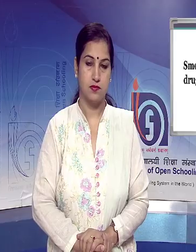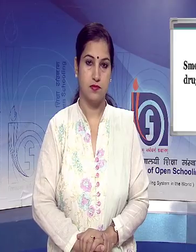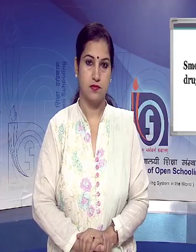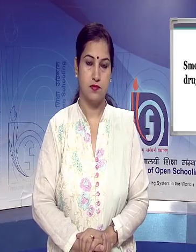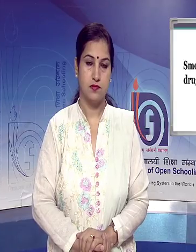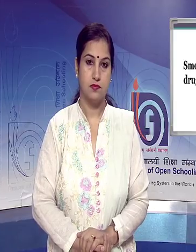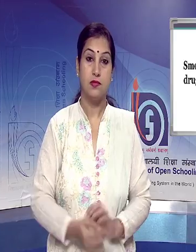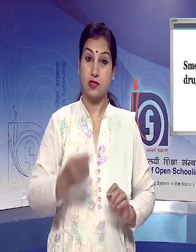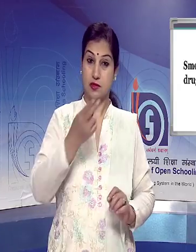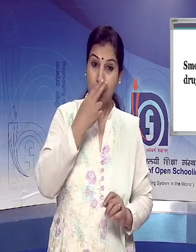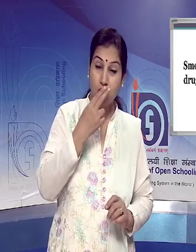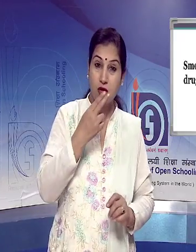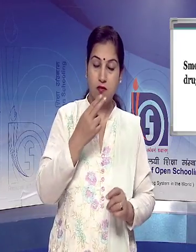Smoking and drug abuse.